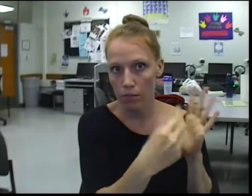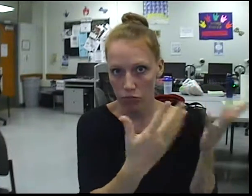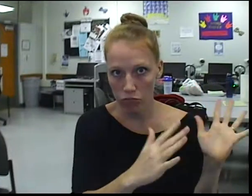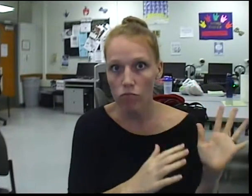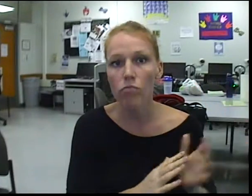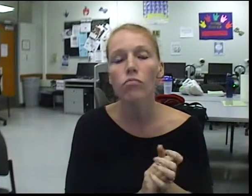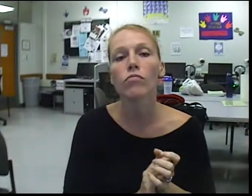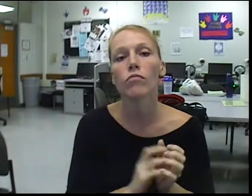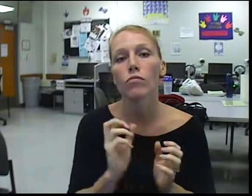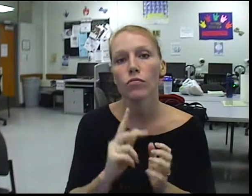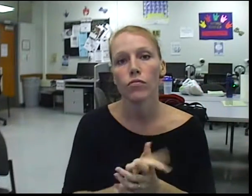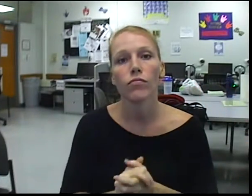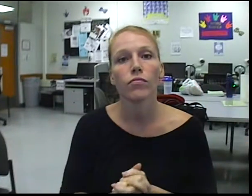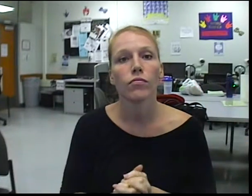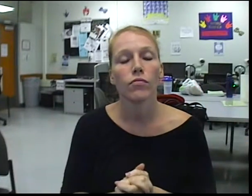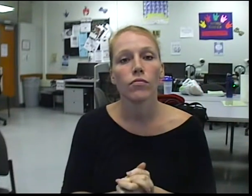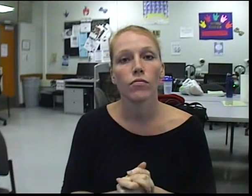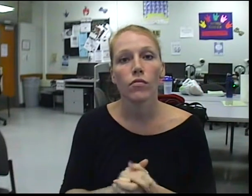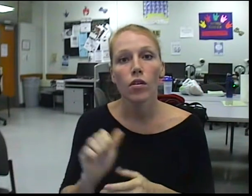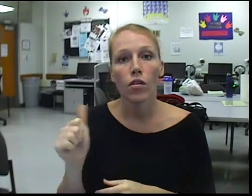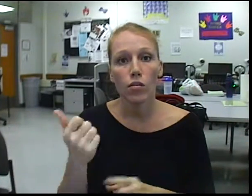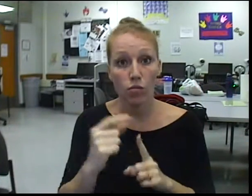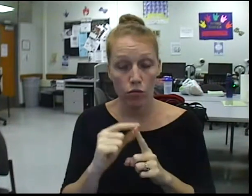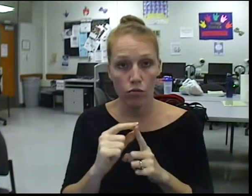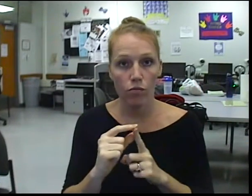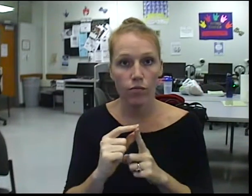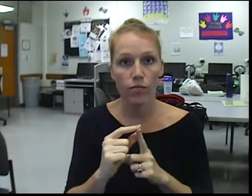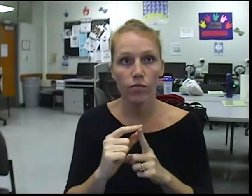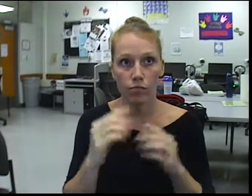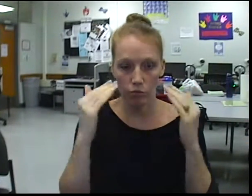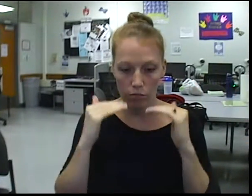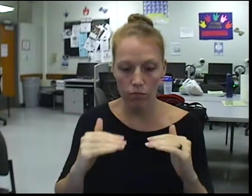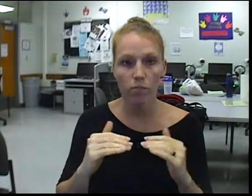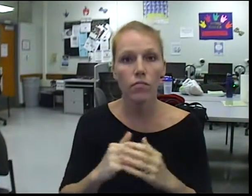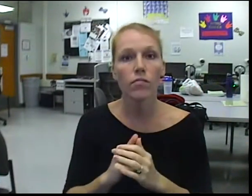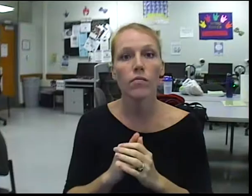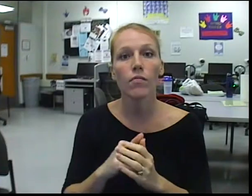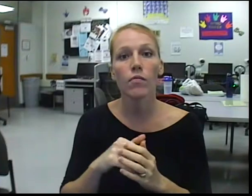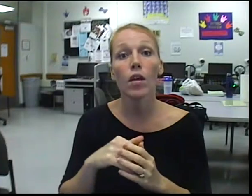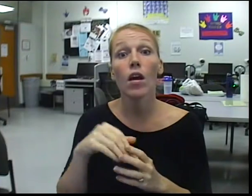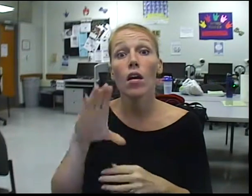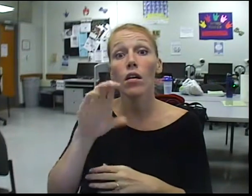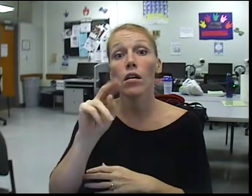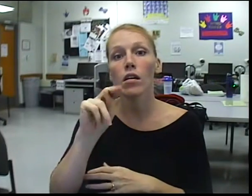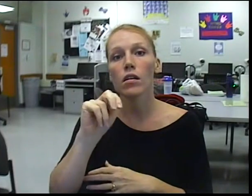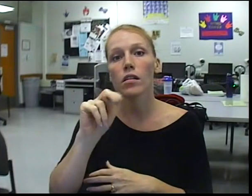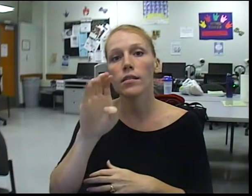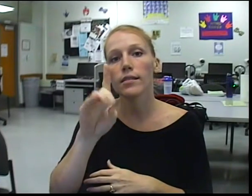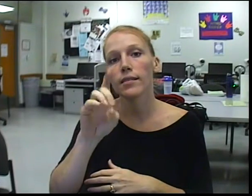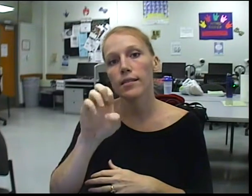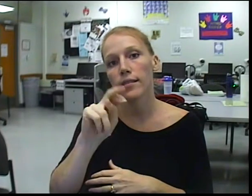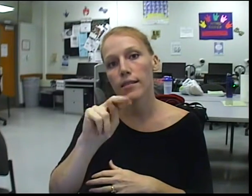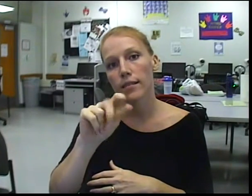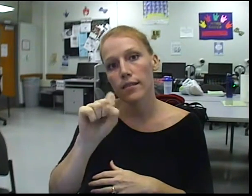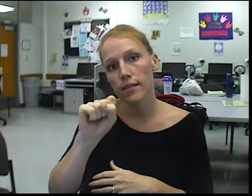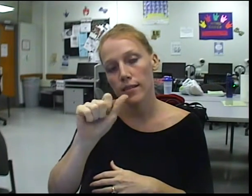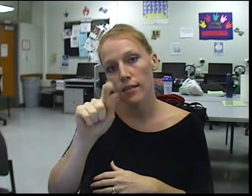Other terms, there's the two major ones. We're looking at evaporation, and this is the second one, condensation. Basically, you can say that these two